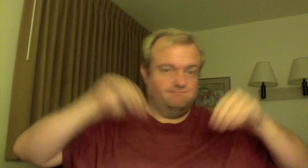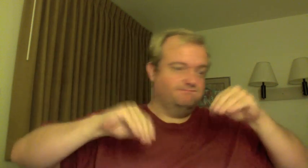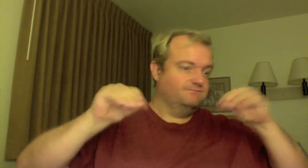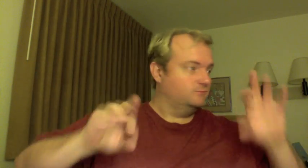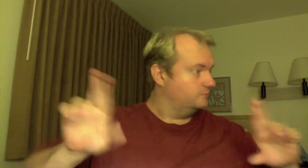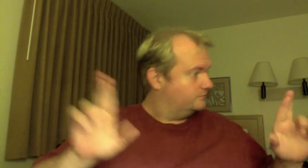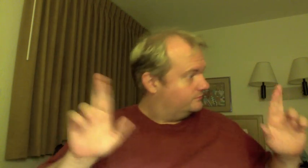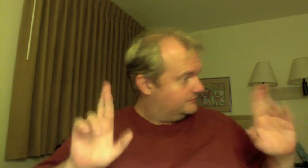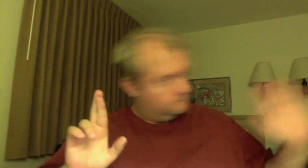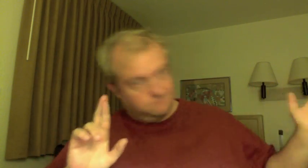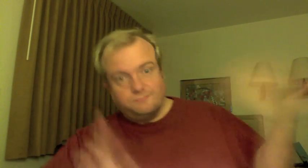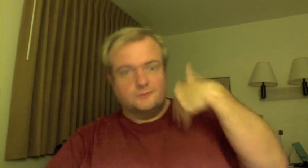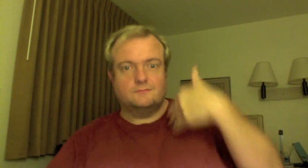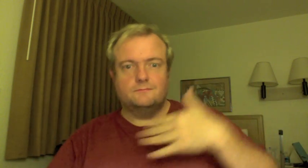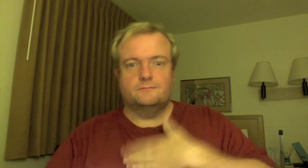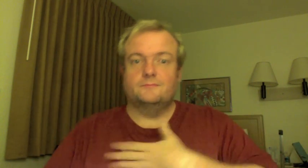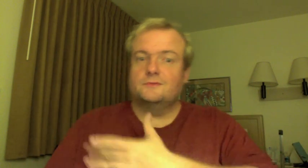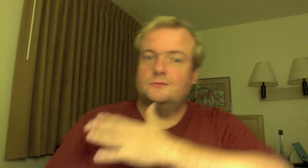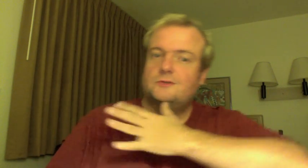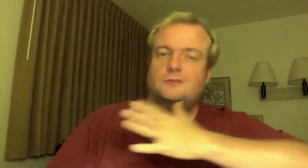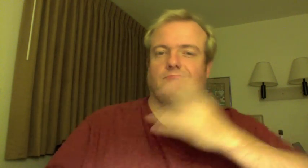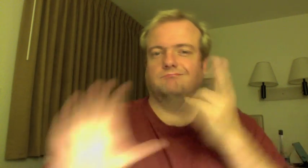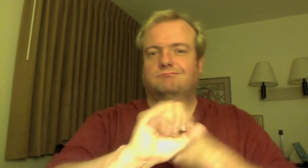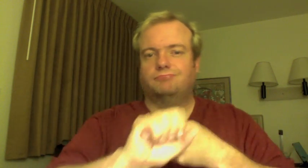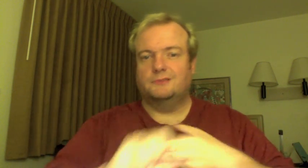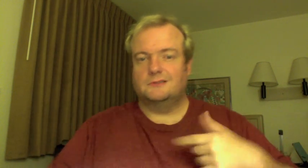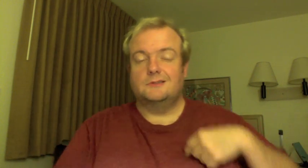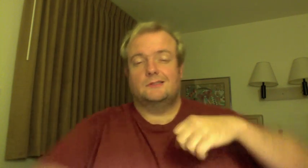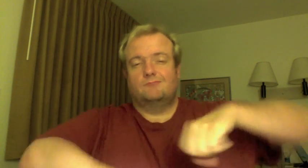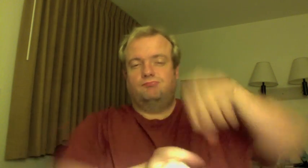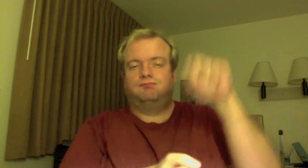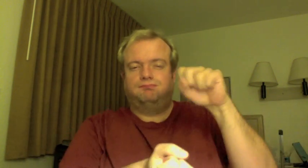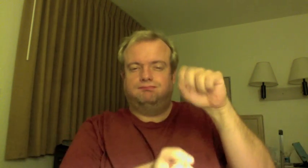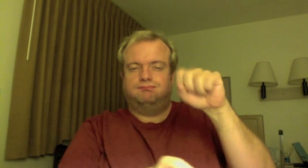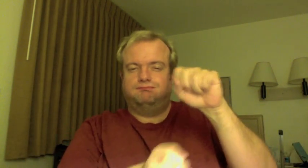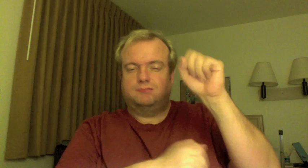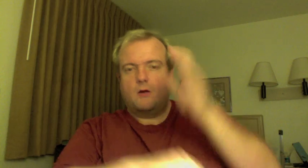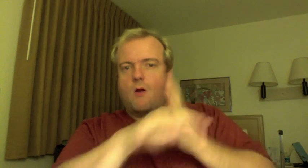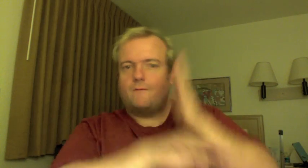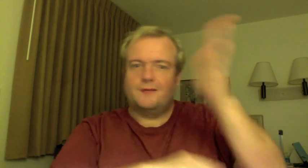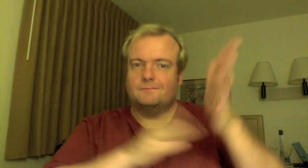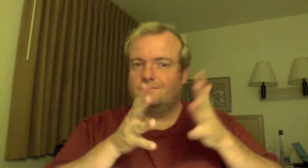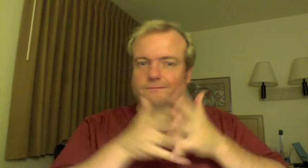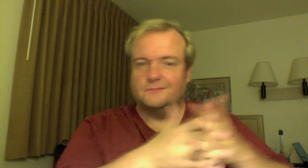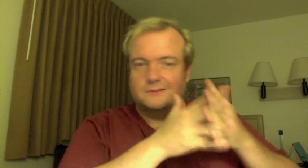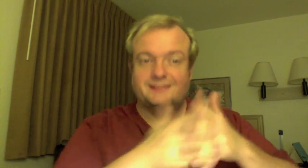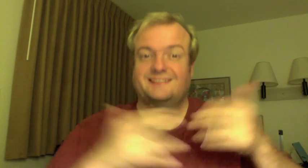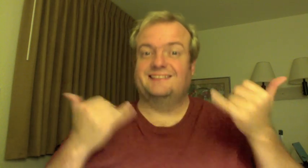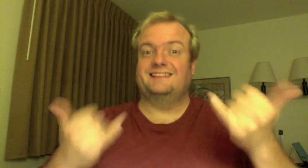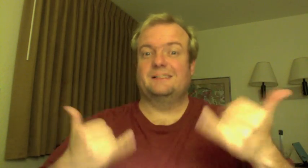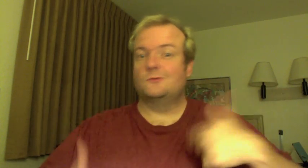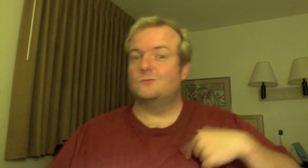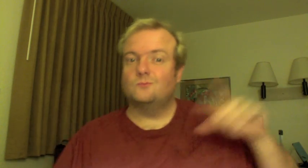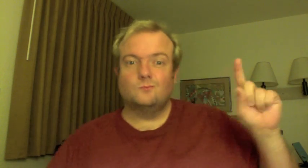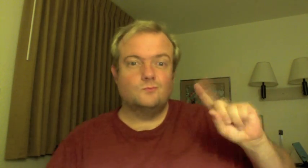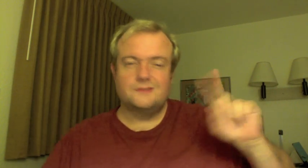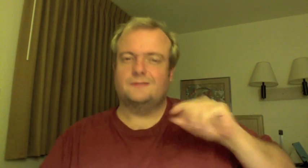and above all, to ensure that spectators will enjoy watching the event. Each seat will be as close to the action as